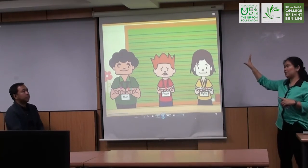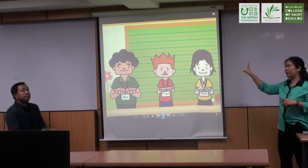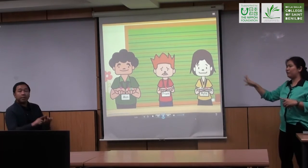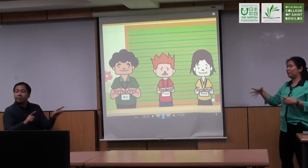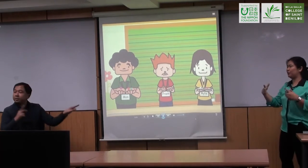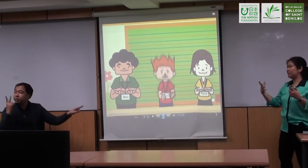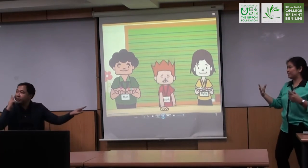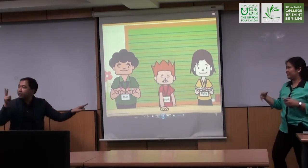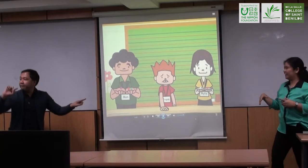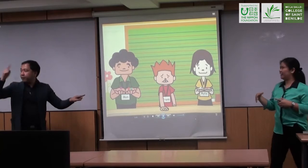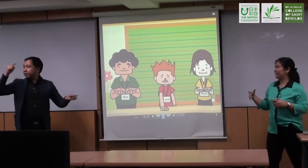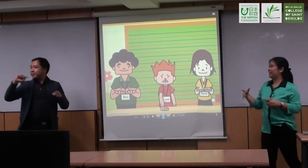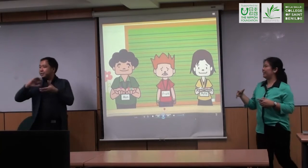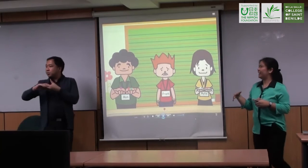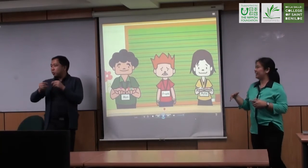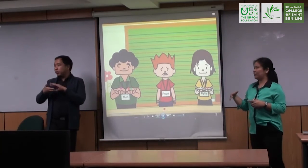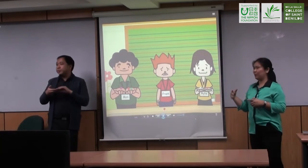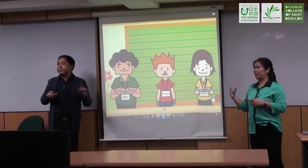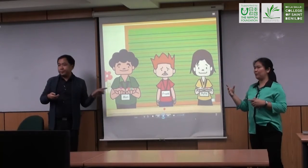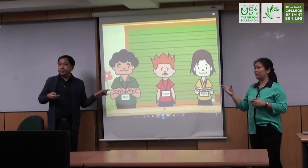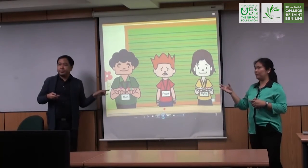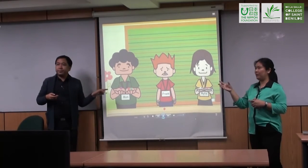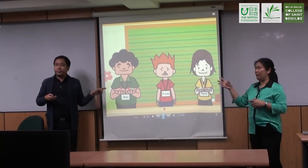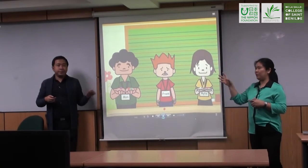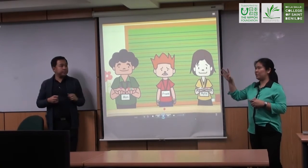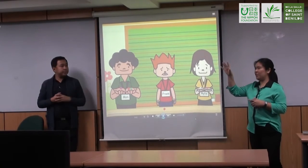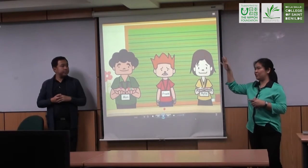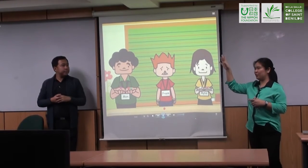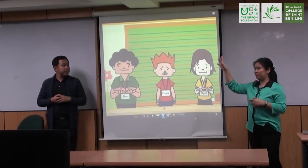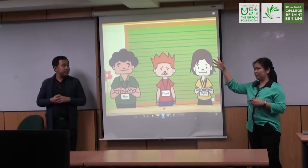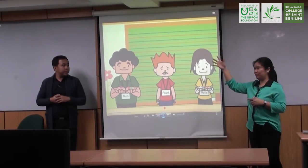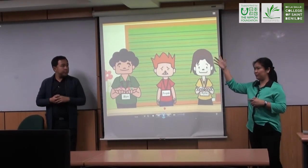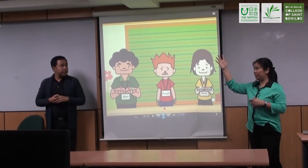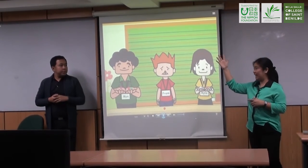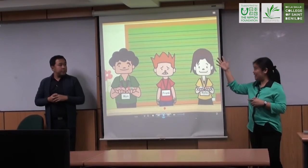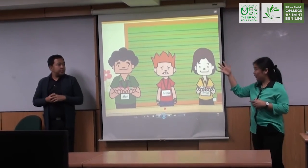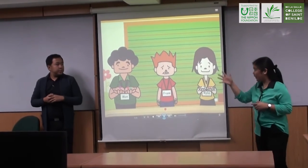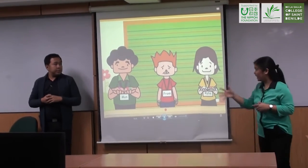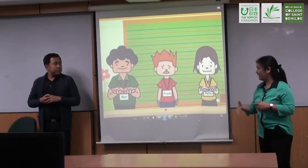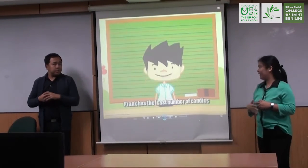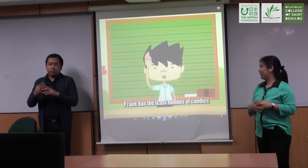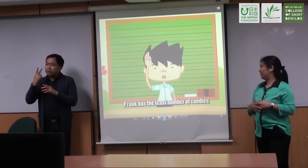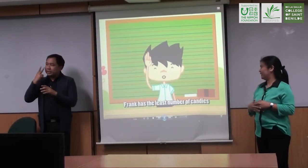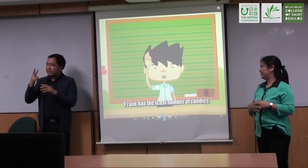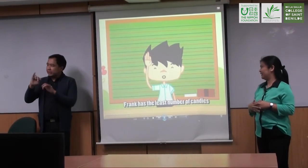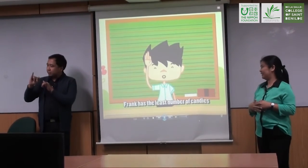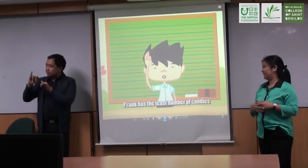parang the story first. Yung presentation of yung lesson.